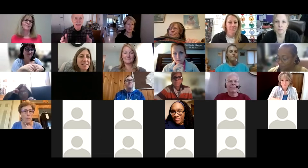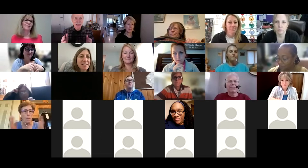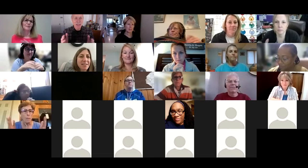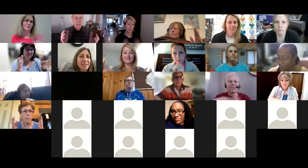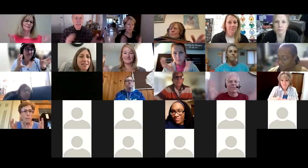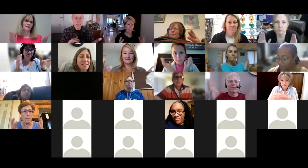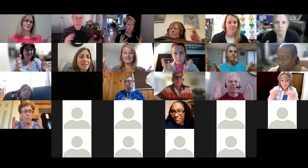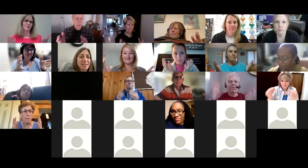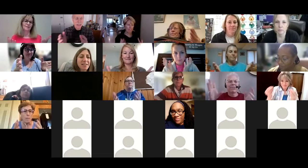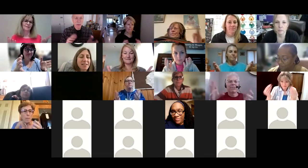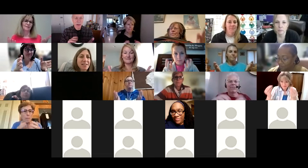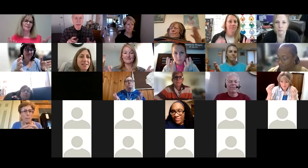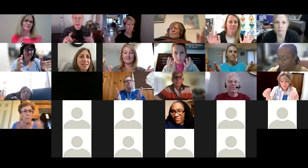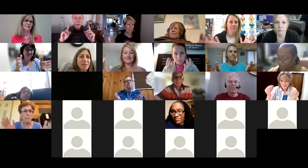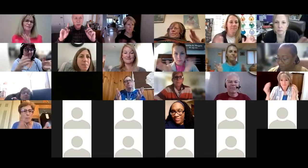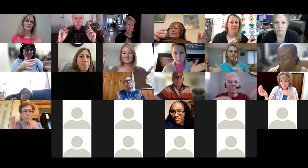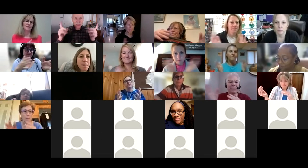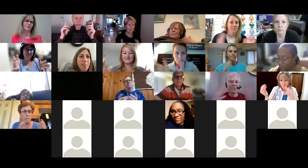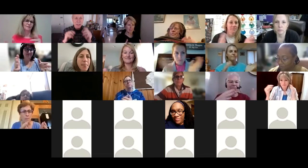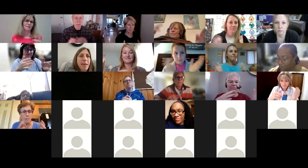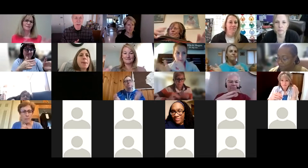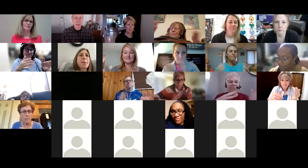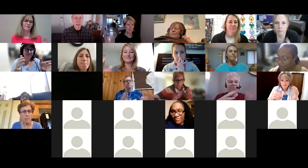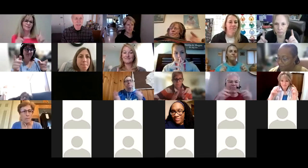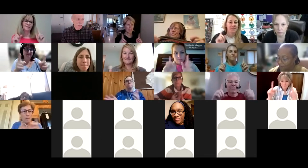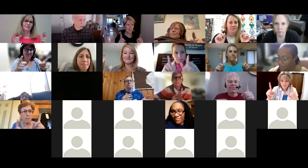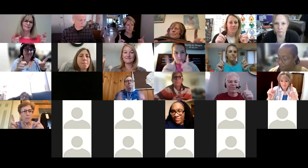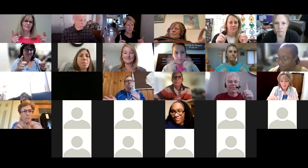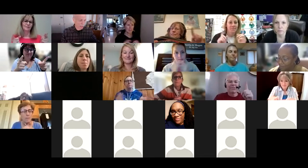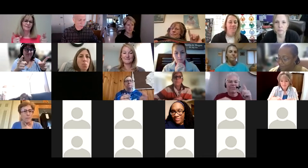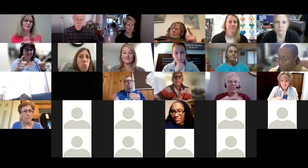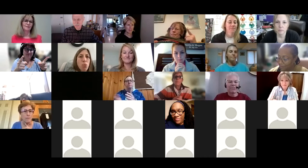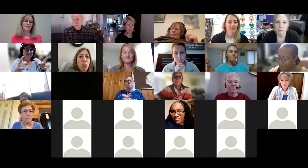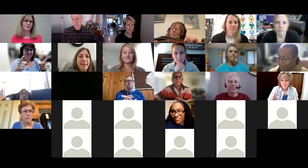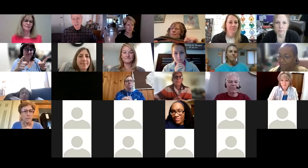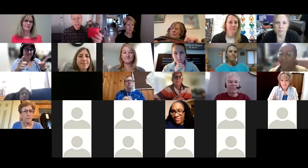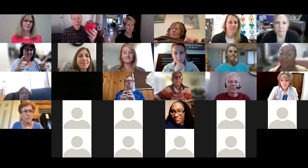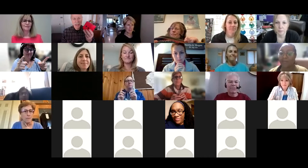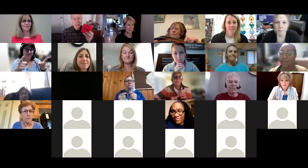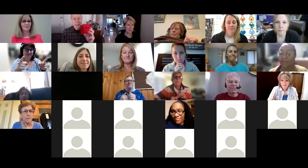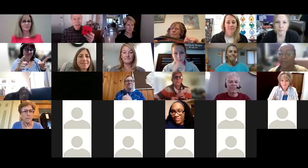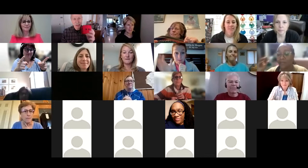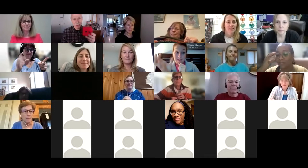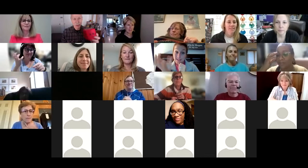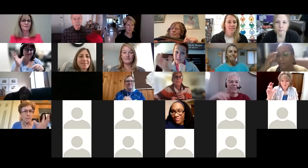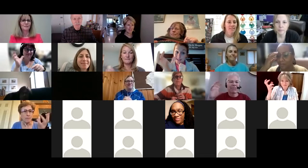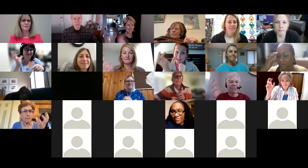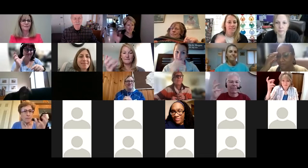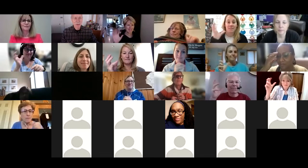kids like setting and breaking records. There's only one thing that motivates kids more than that. And that is a dice roll. And